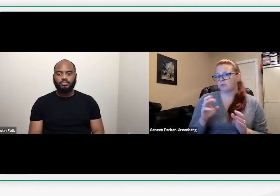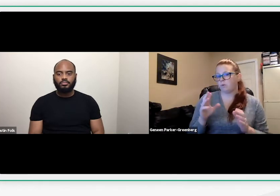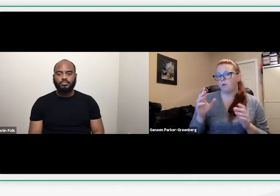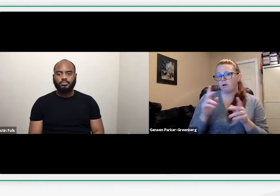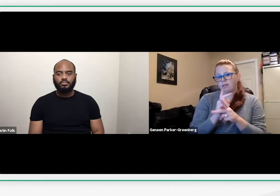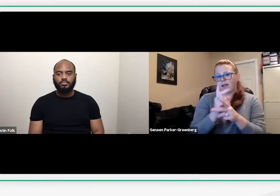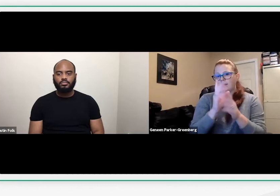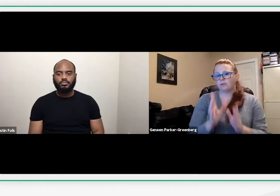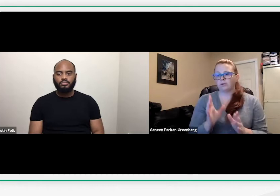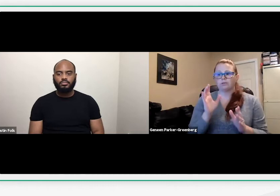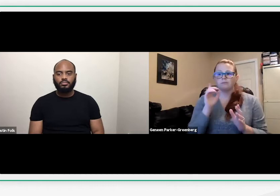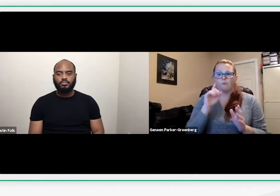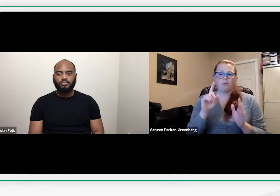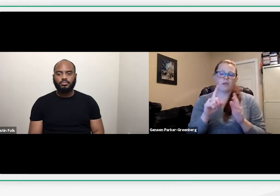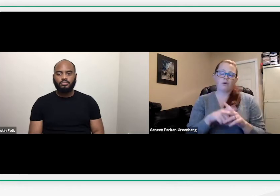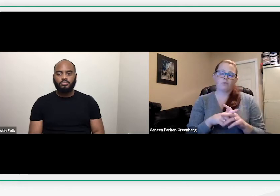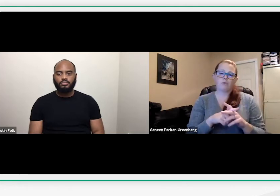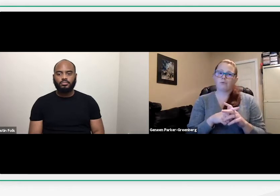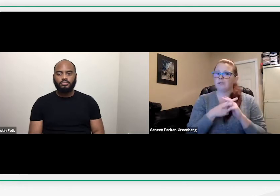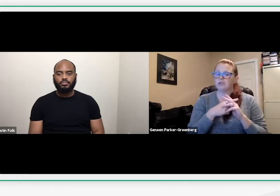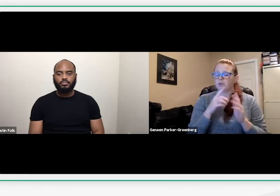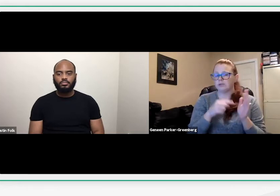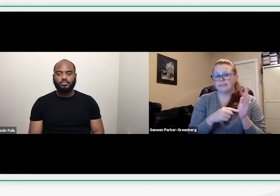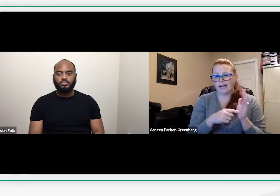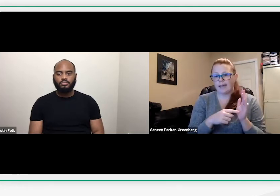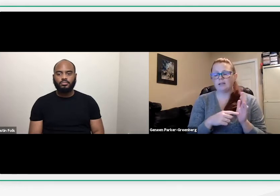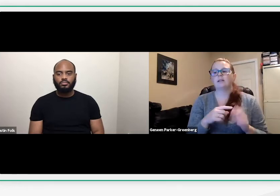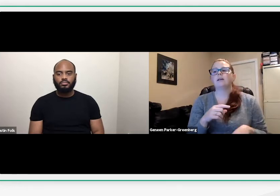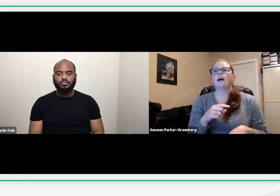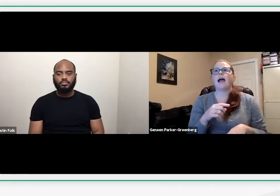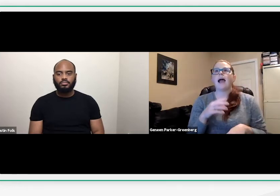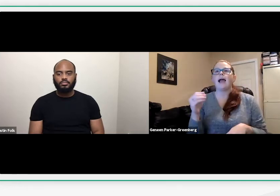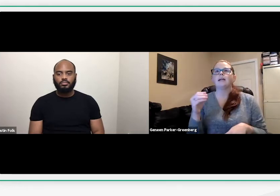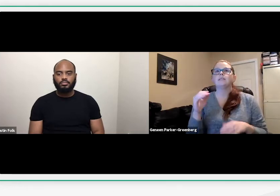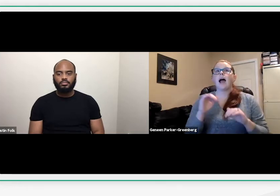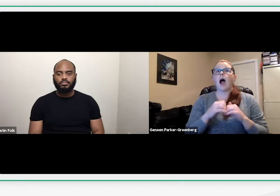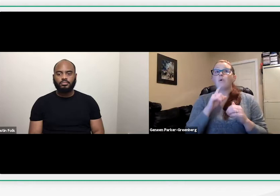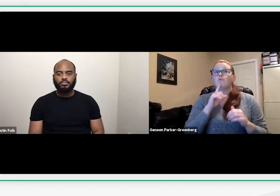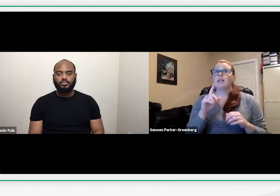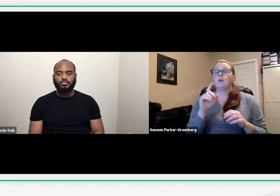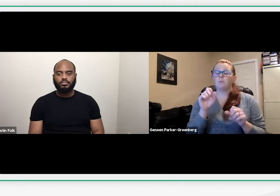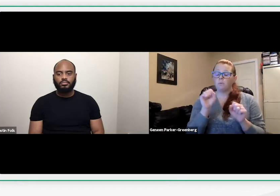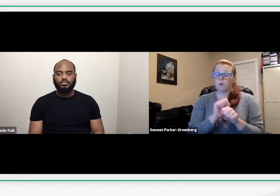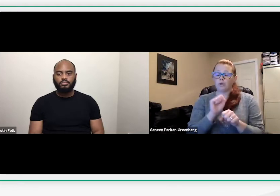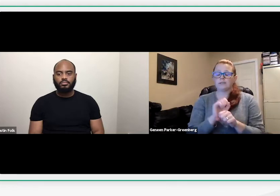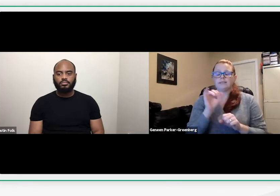you're not really working directly with your creditors or lenders for your original